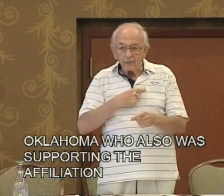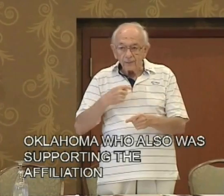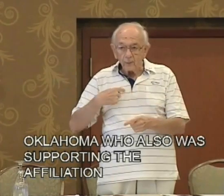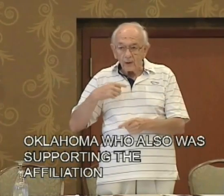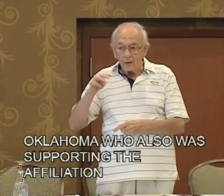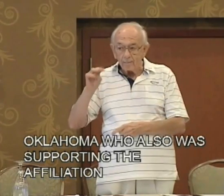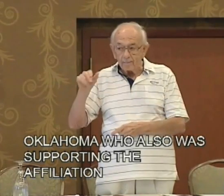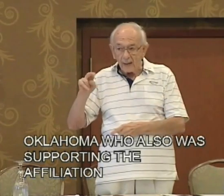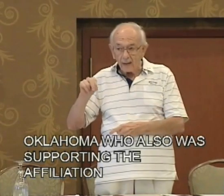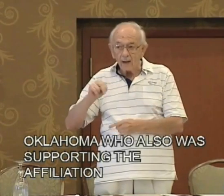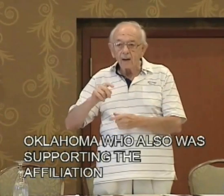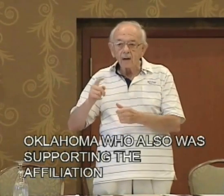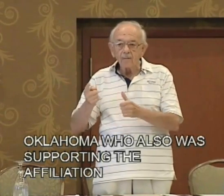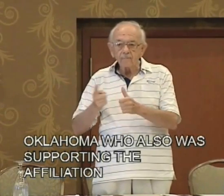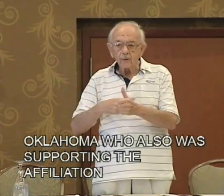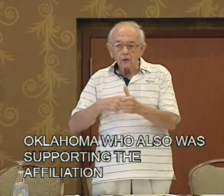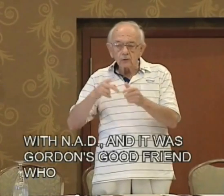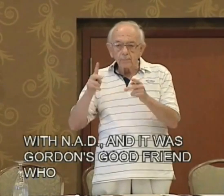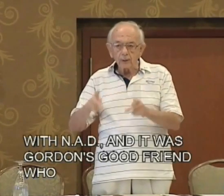who helped support his idea